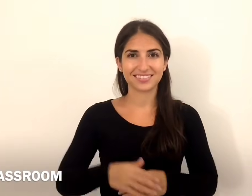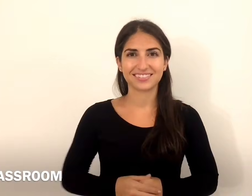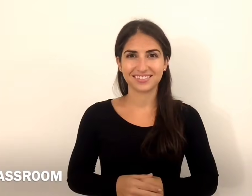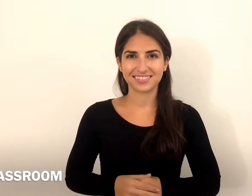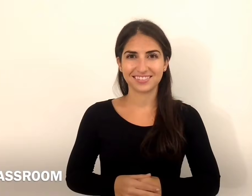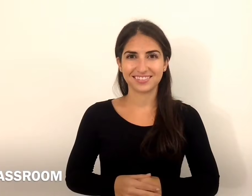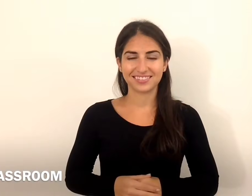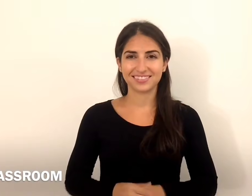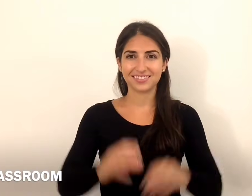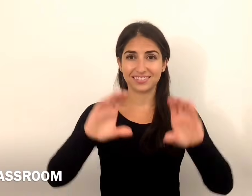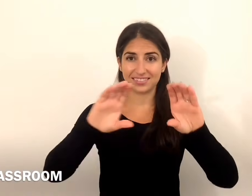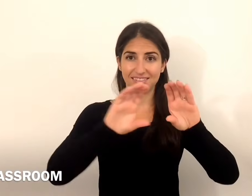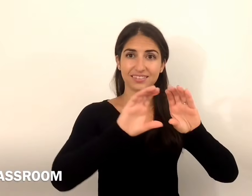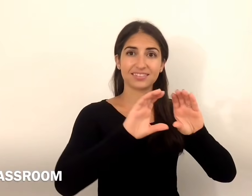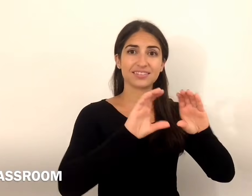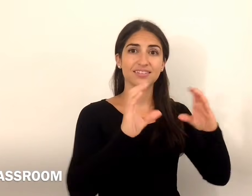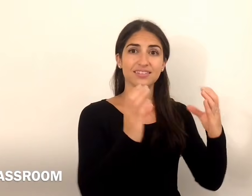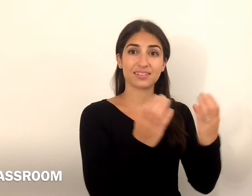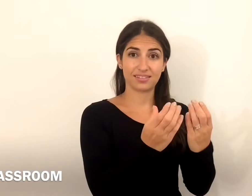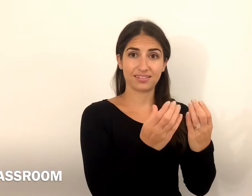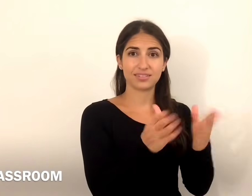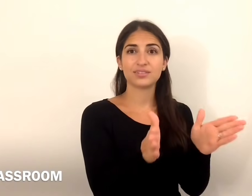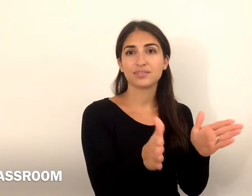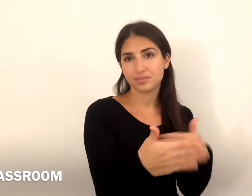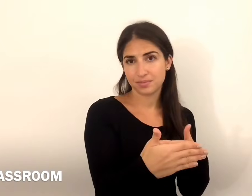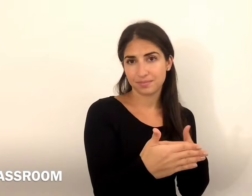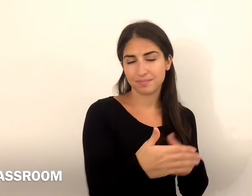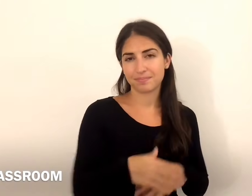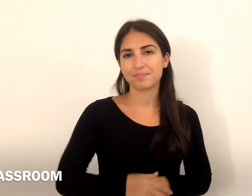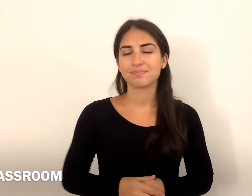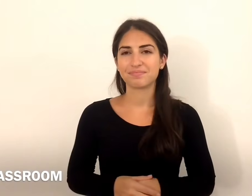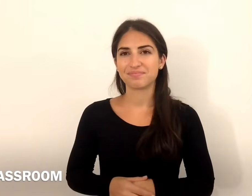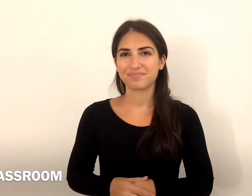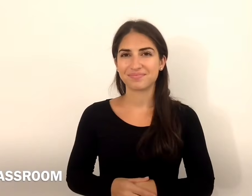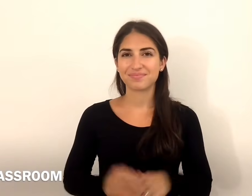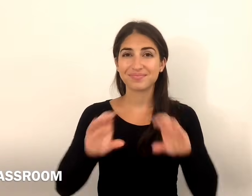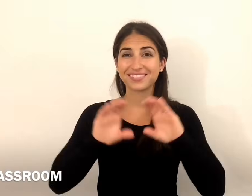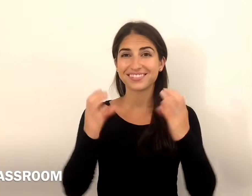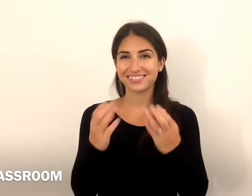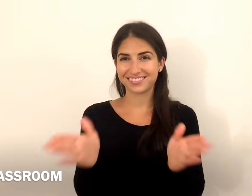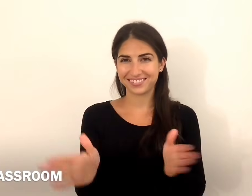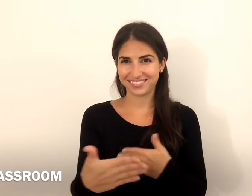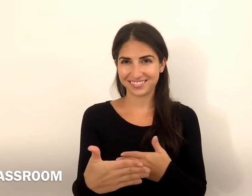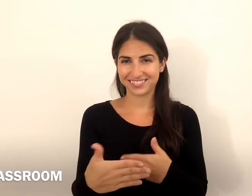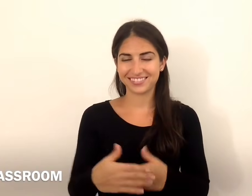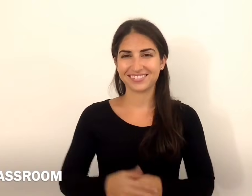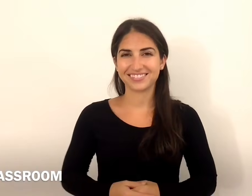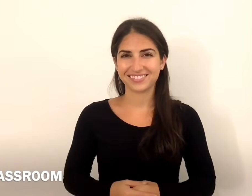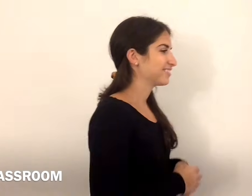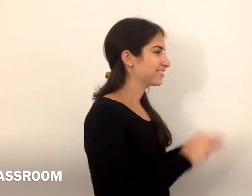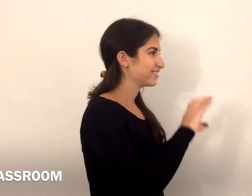Classroom. So it's classroom combined. Classroom.